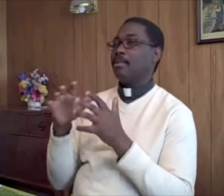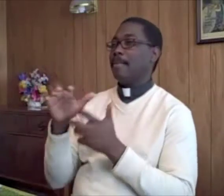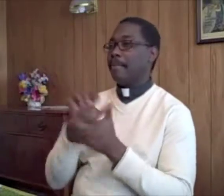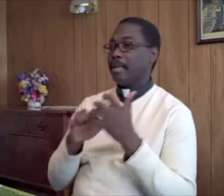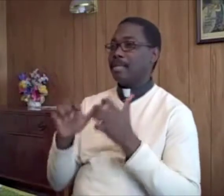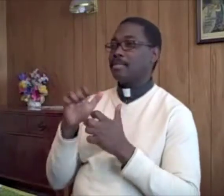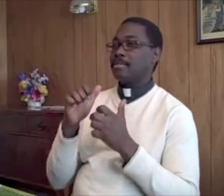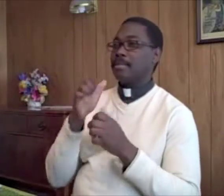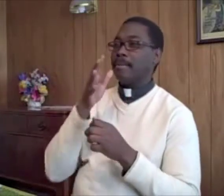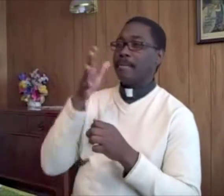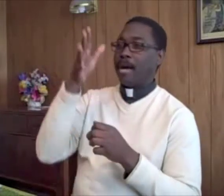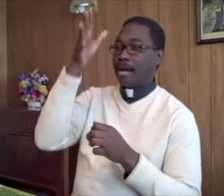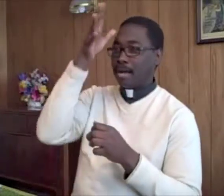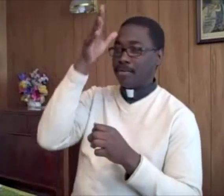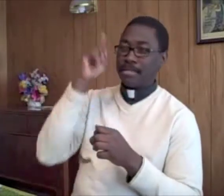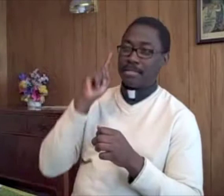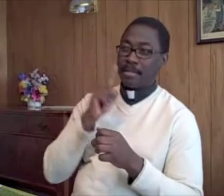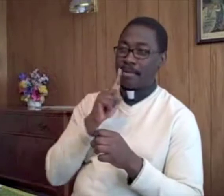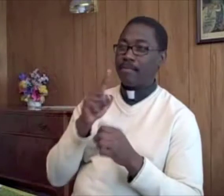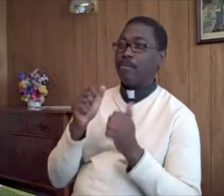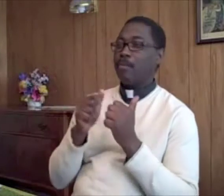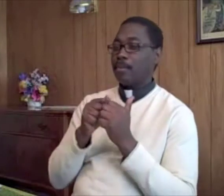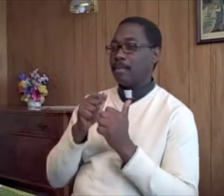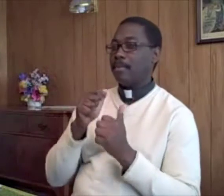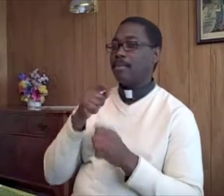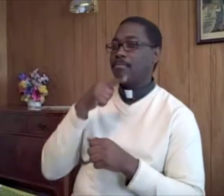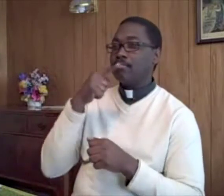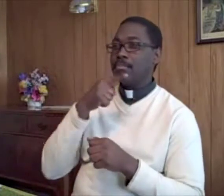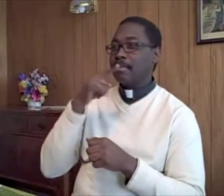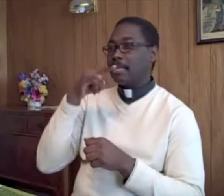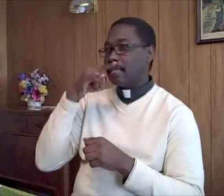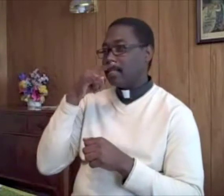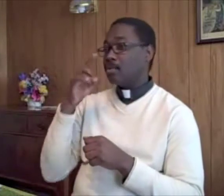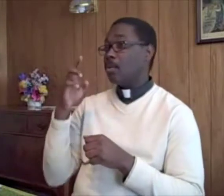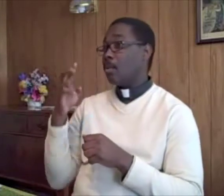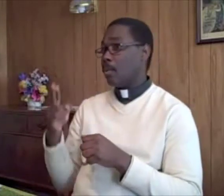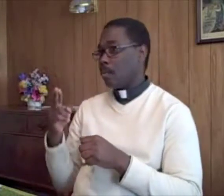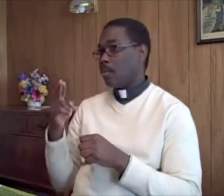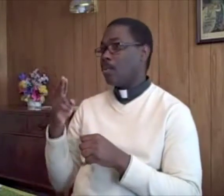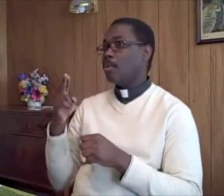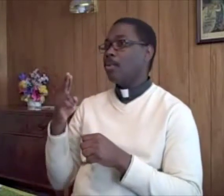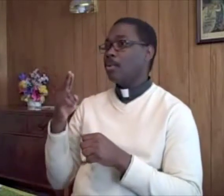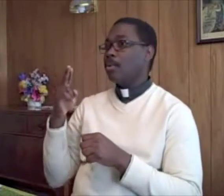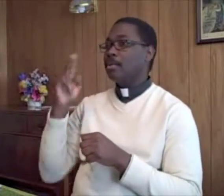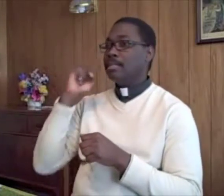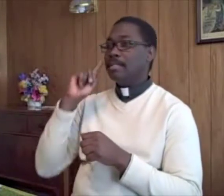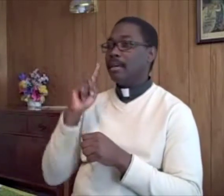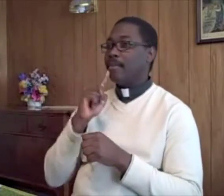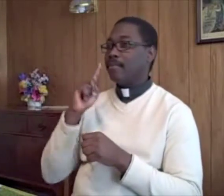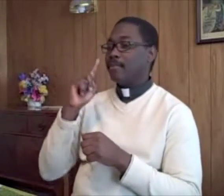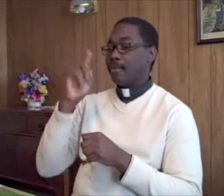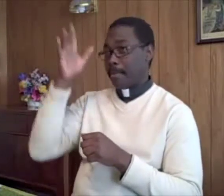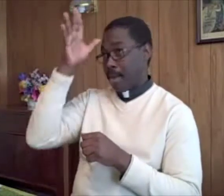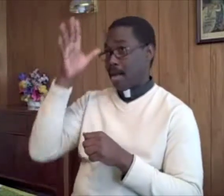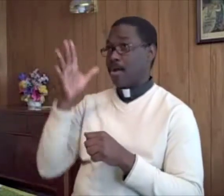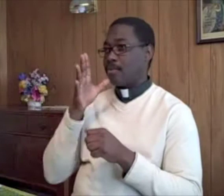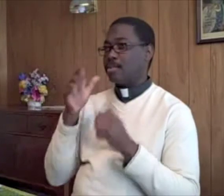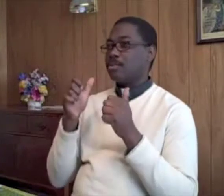a mixed congregation of hearing and deaf people. We have hearing parents of deaf children. We